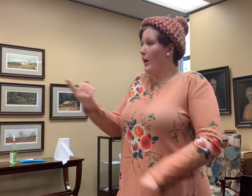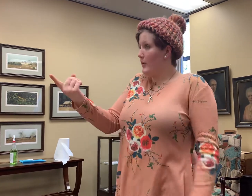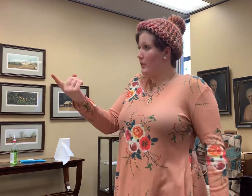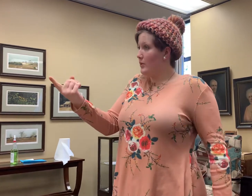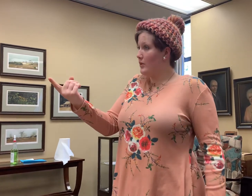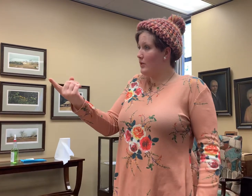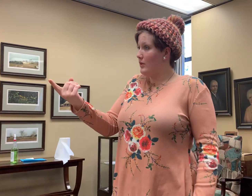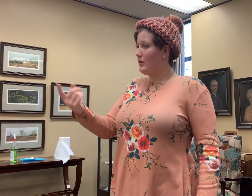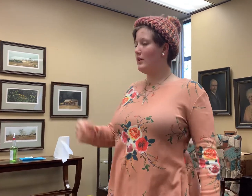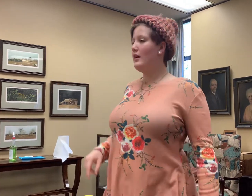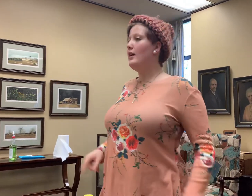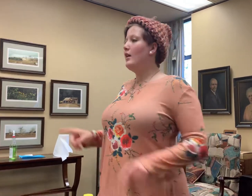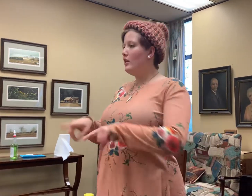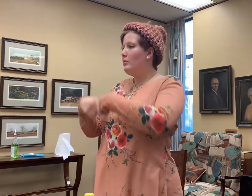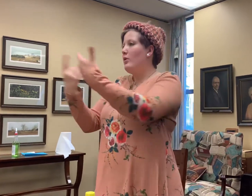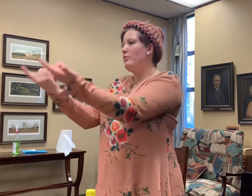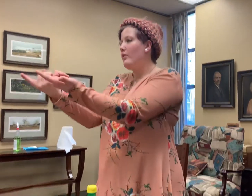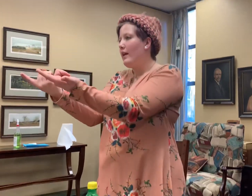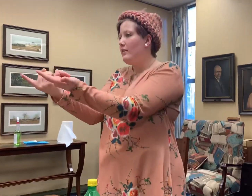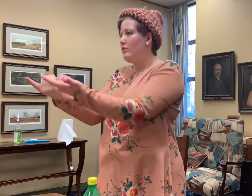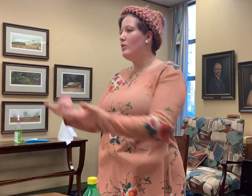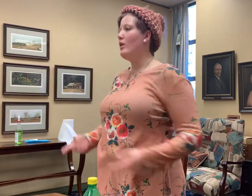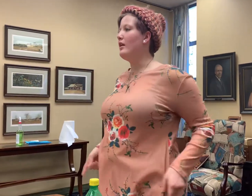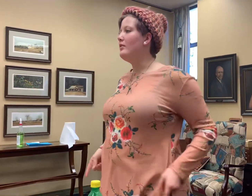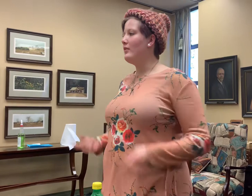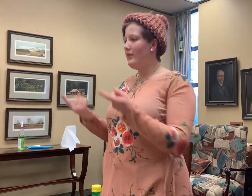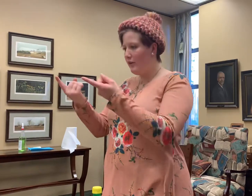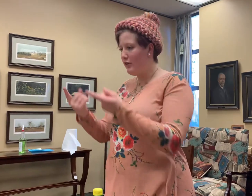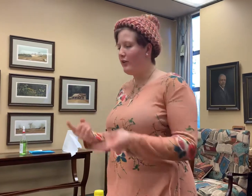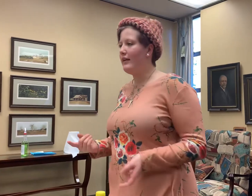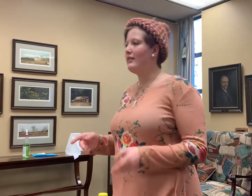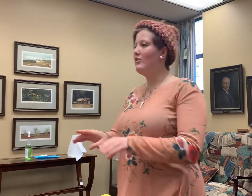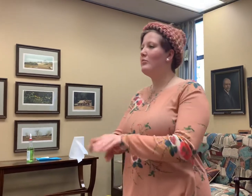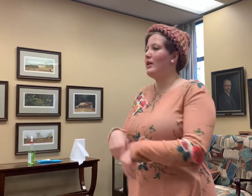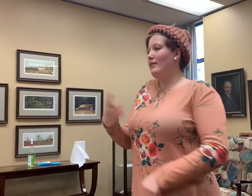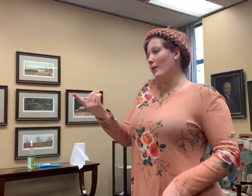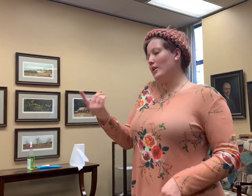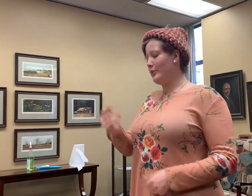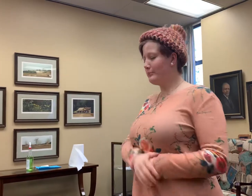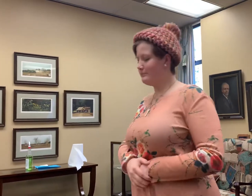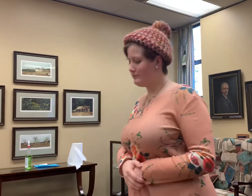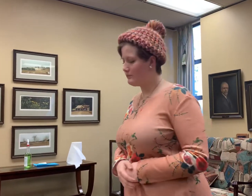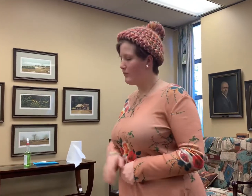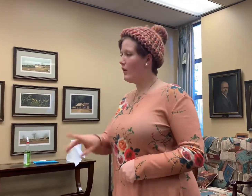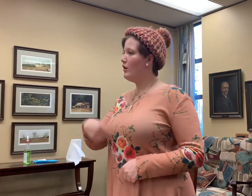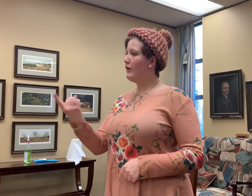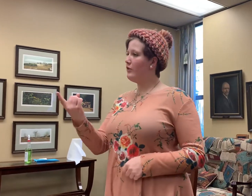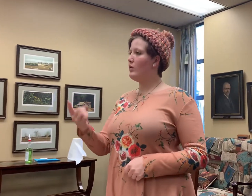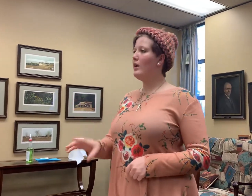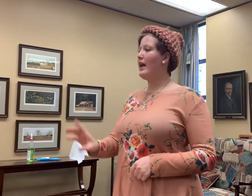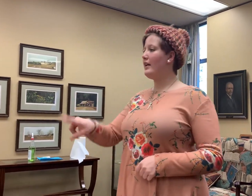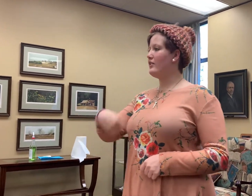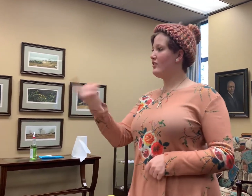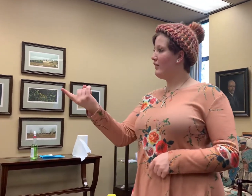you? You can point with both hands if you want. It's a little aggressive, but it's how are you? You can also do it with one hand, and it's just a little